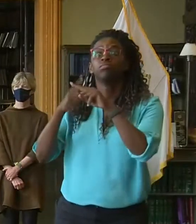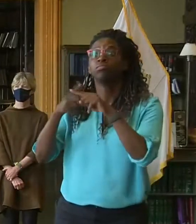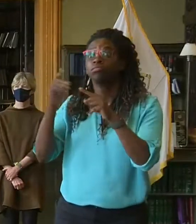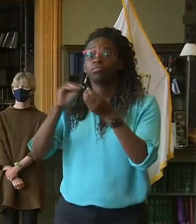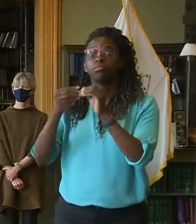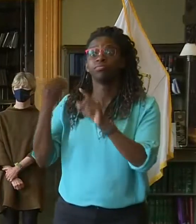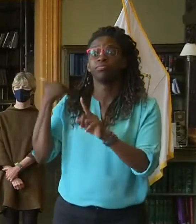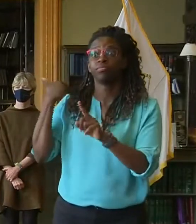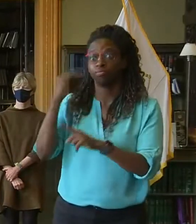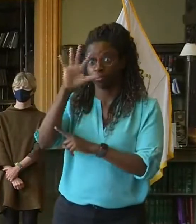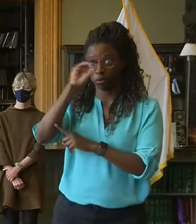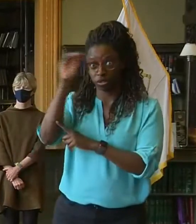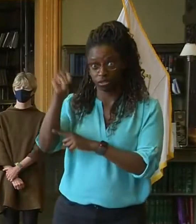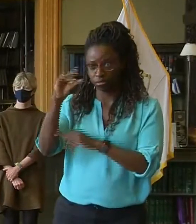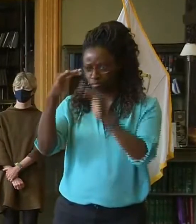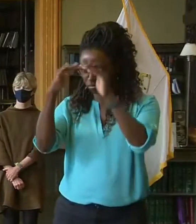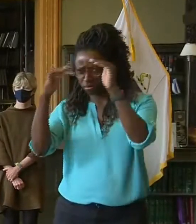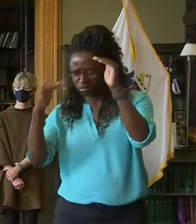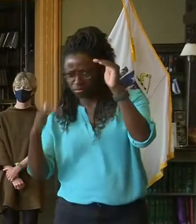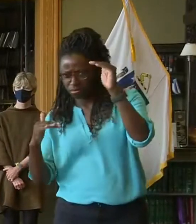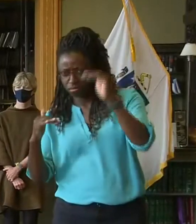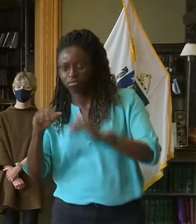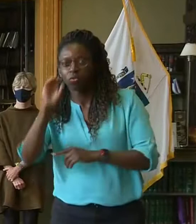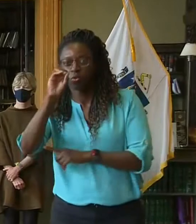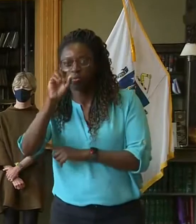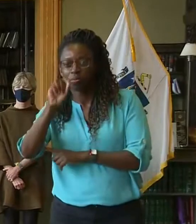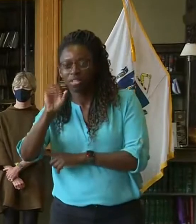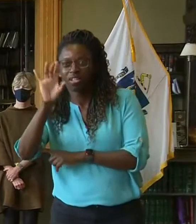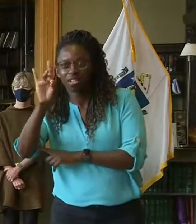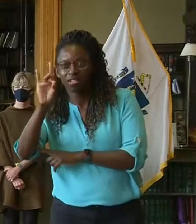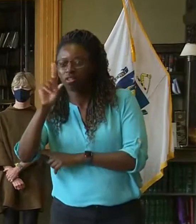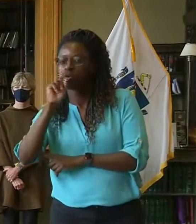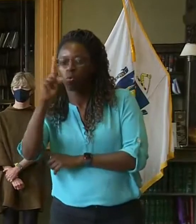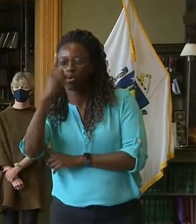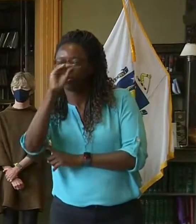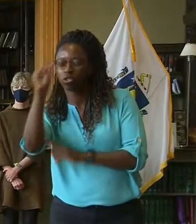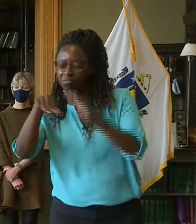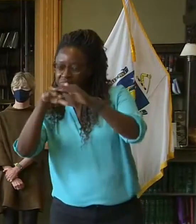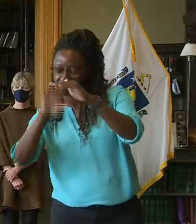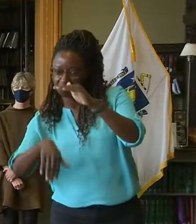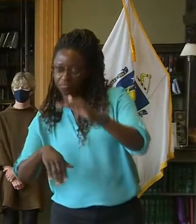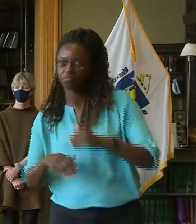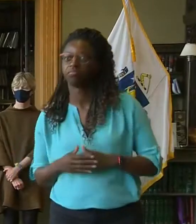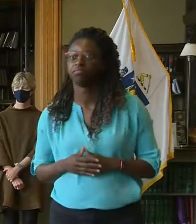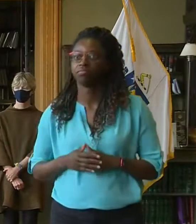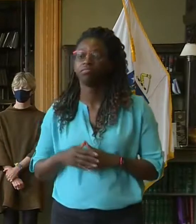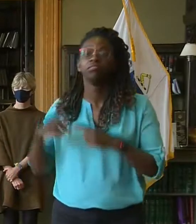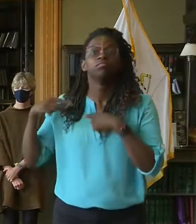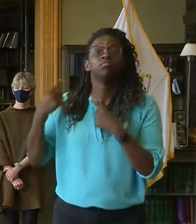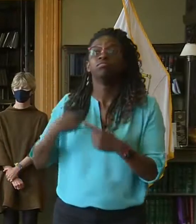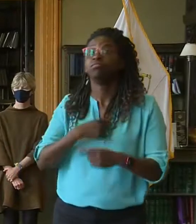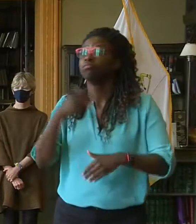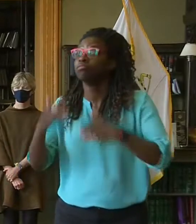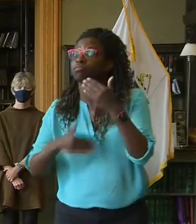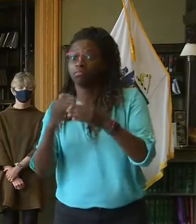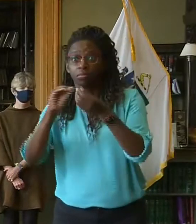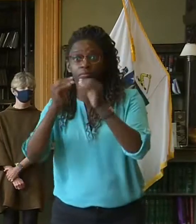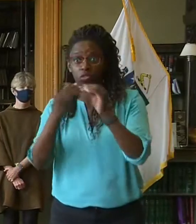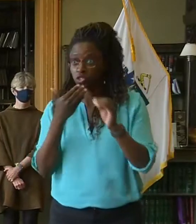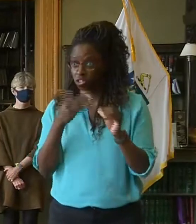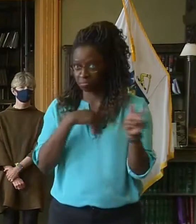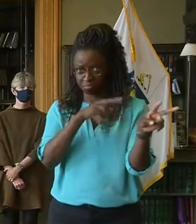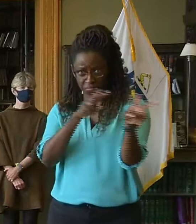restrictions across the Commonwealth effective tomorrow. As a reminder, all industries will be permitted to